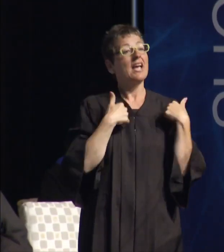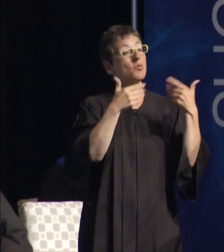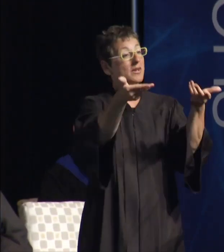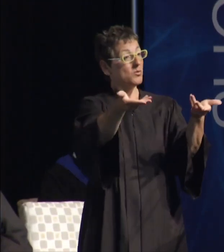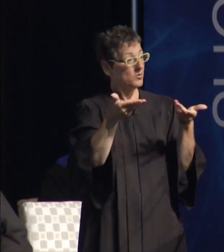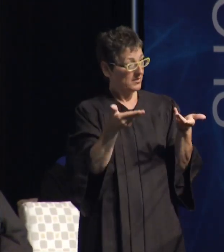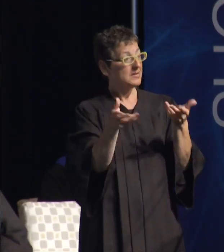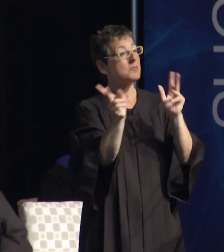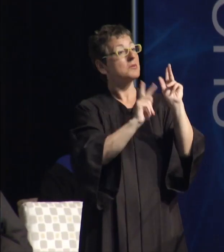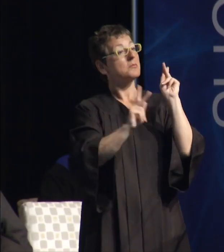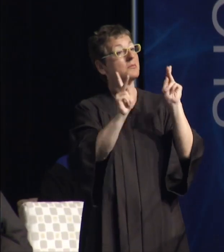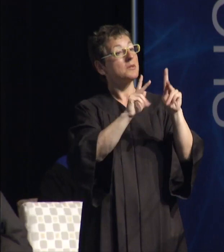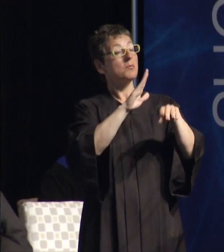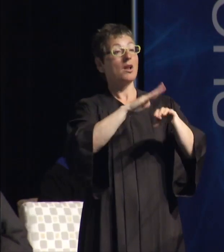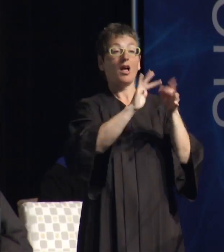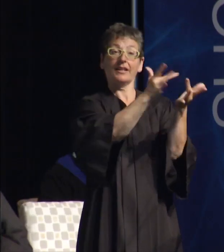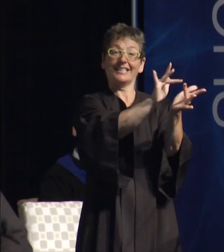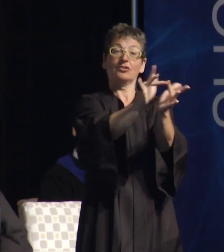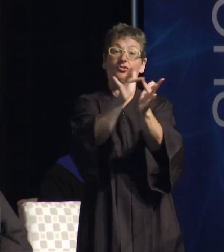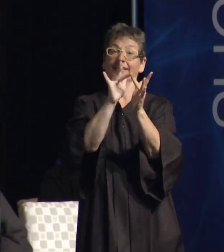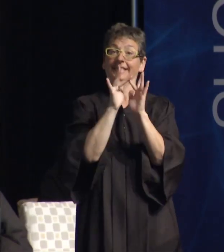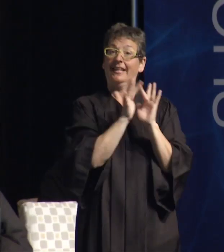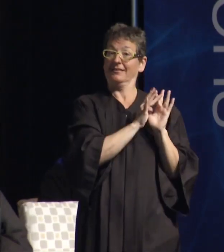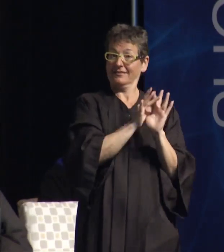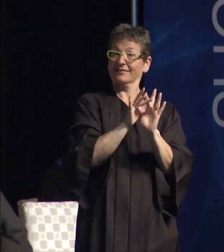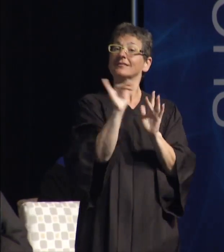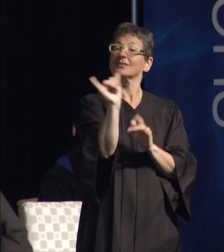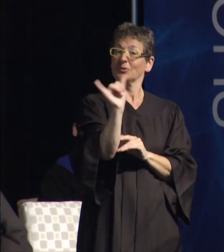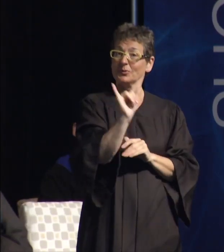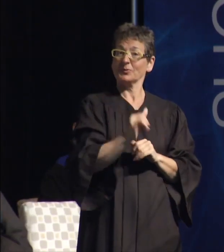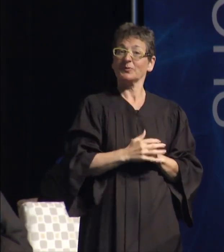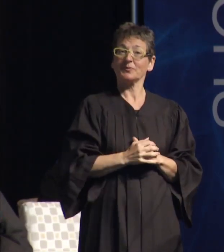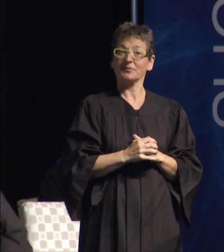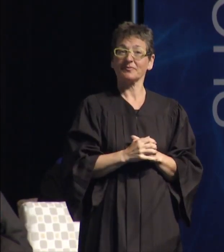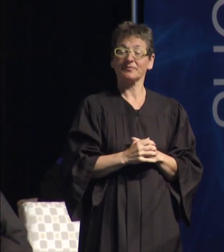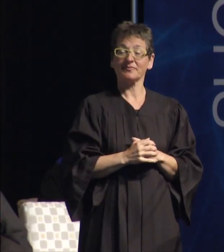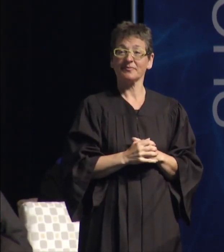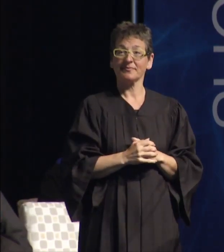live stream link on the NSCC website.